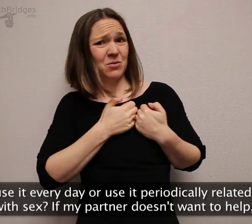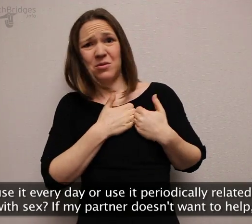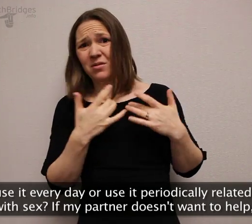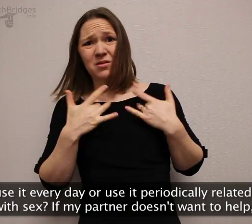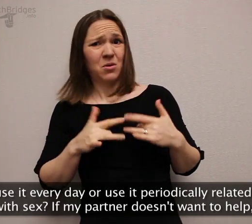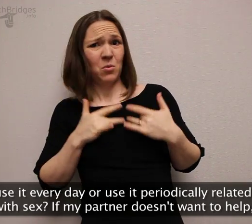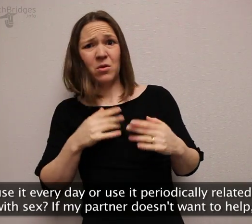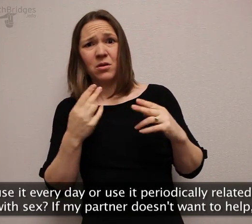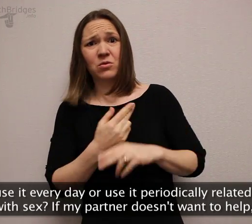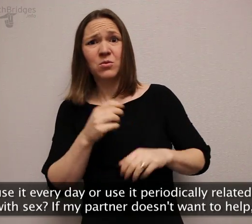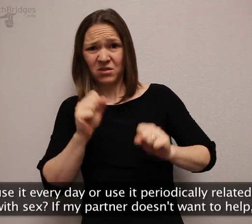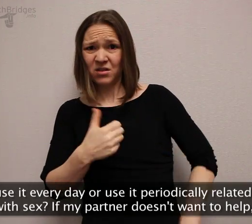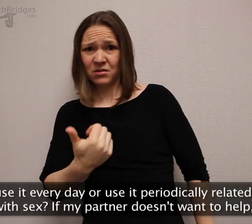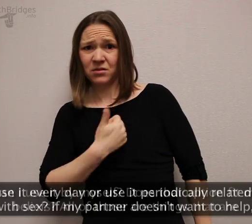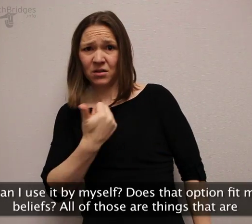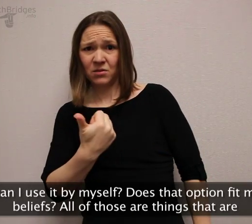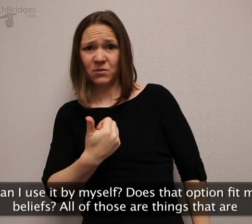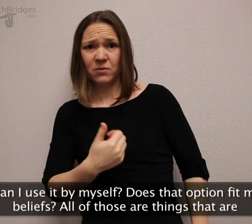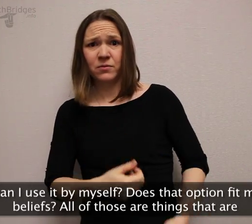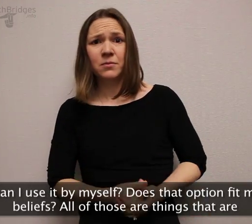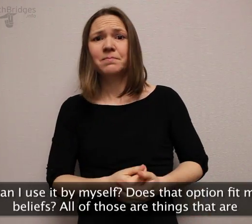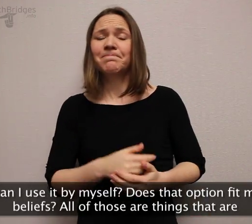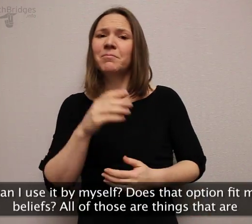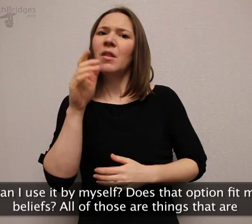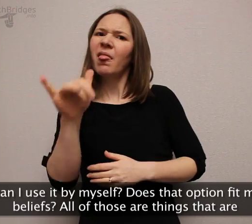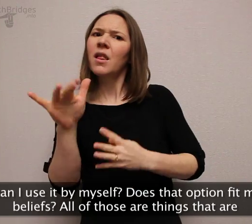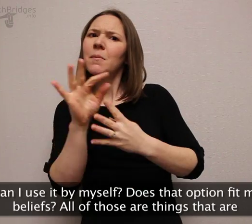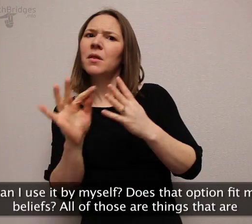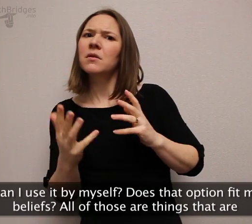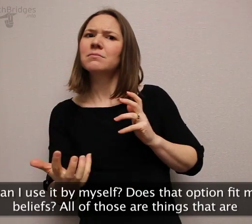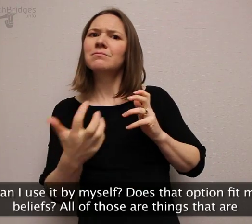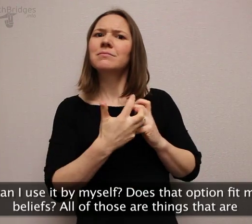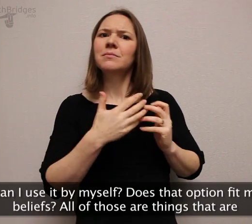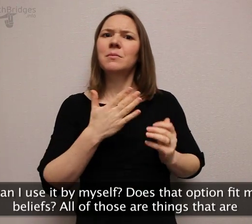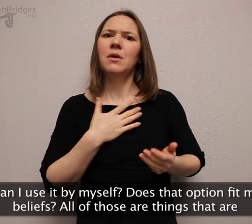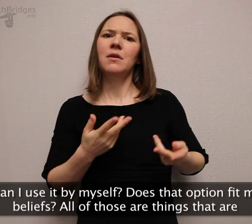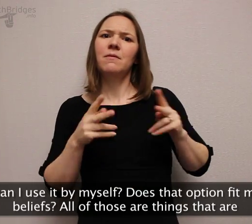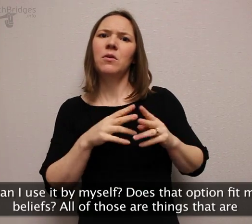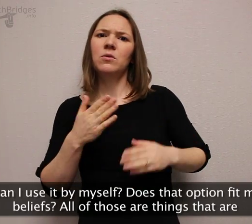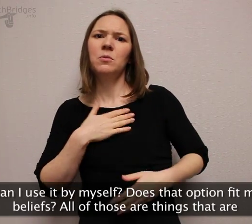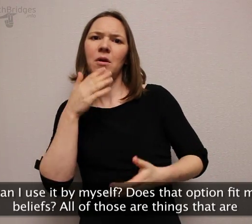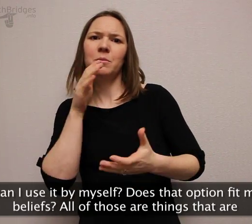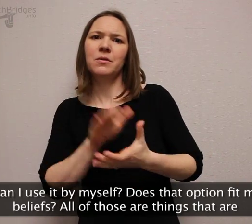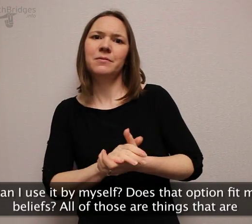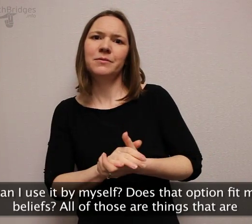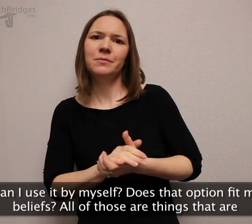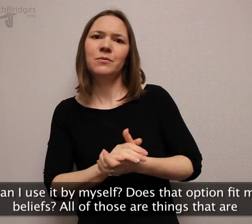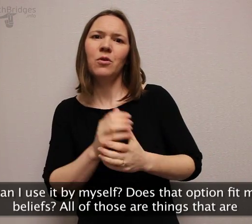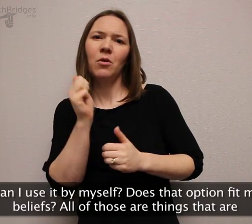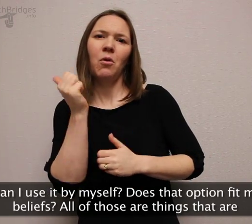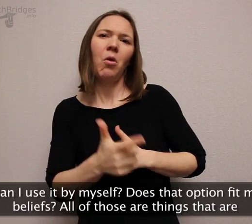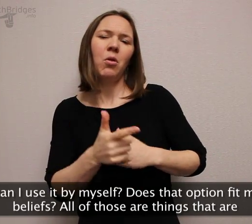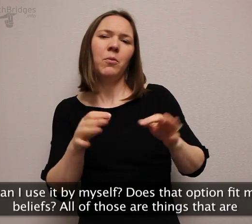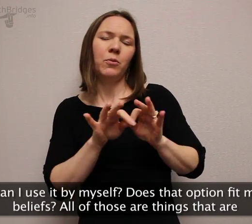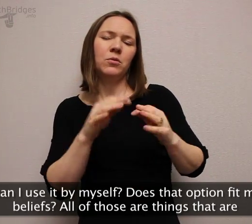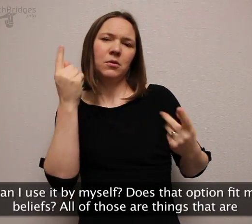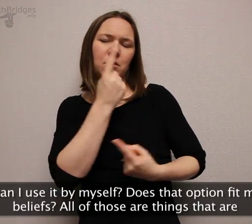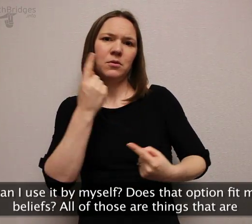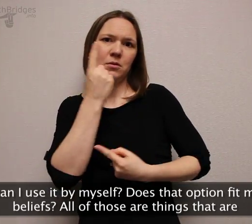If my partner doesn't want to help, can I use it by myself? Does that option fit my beliefs? All of